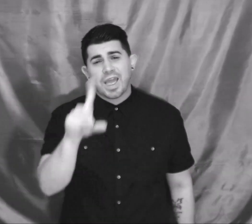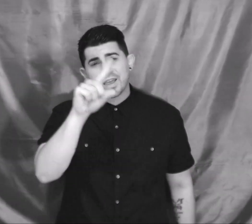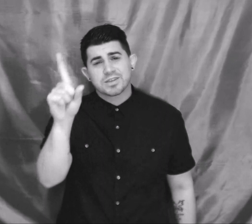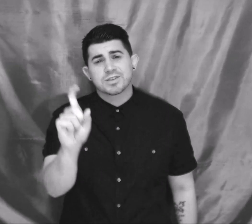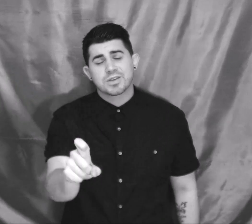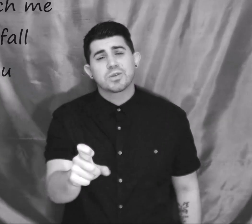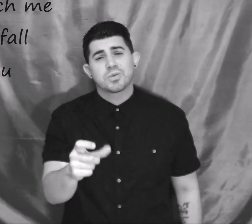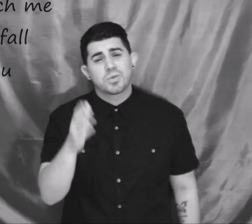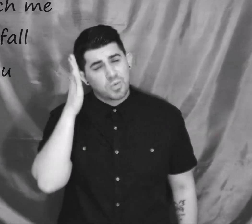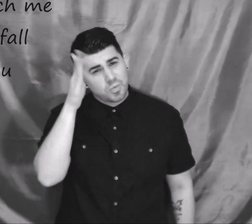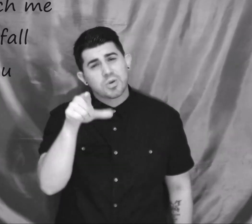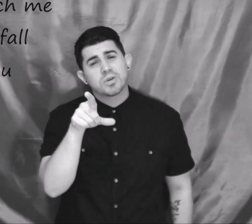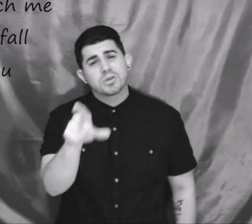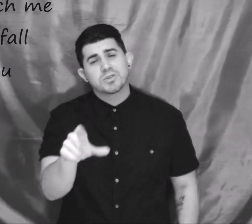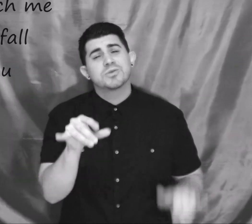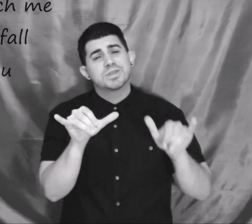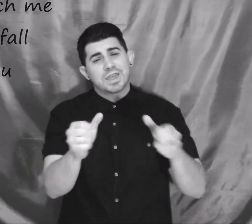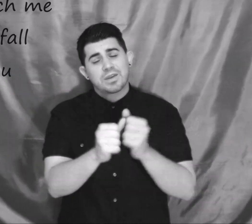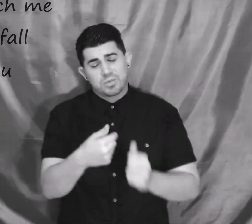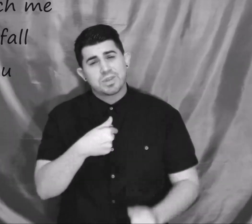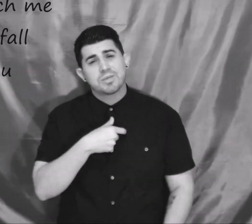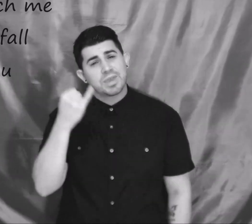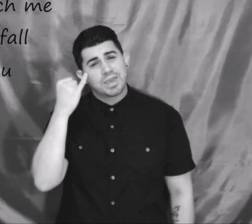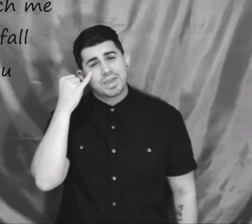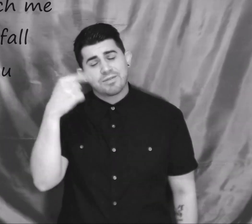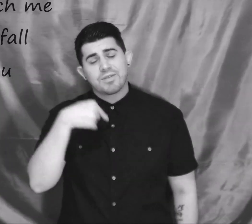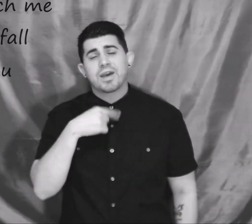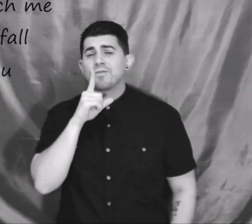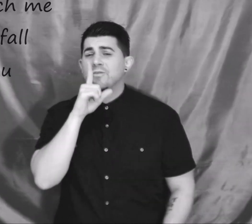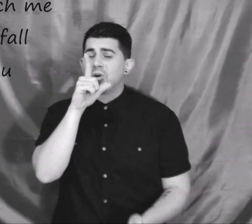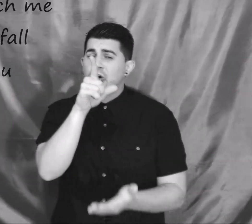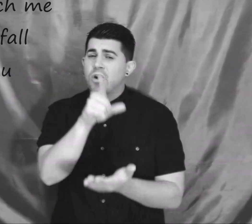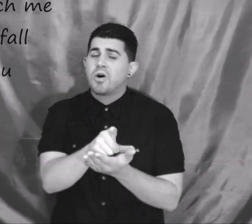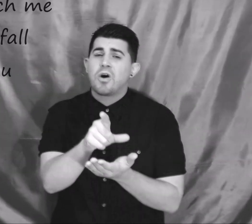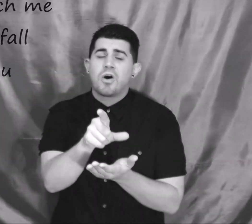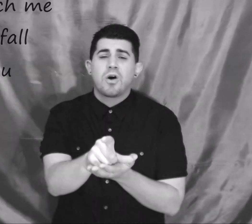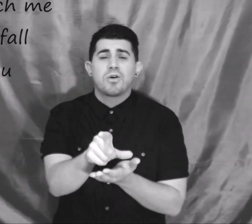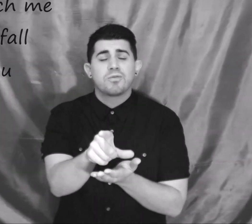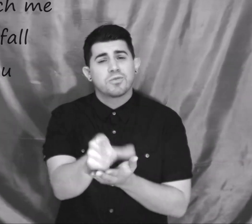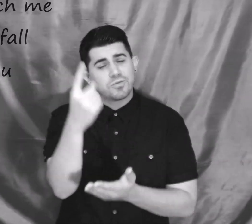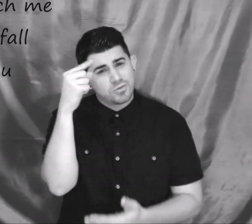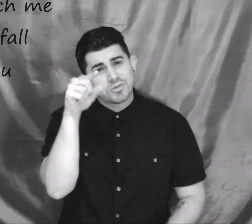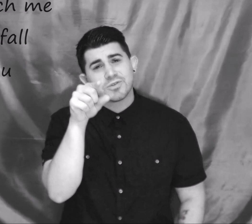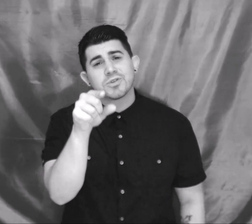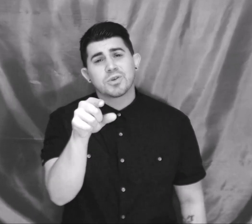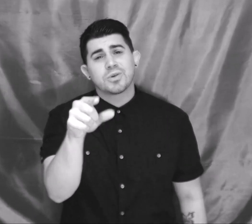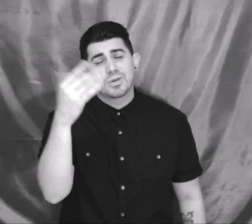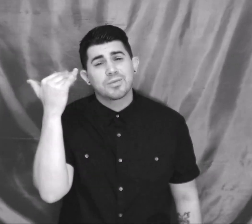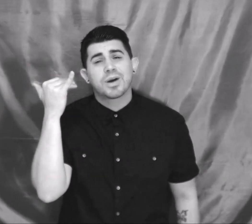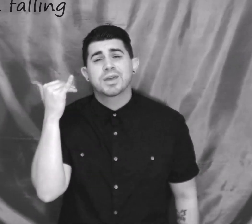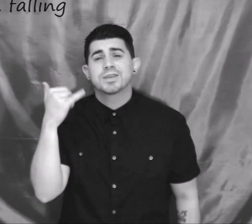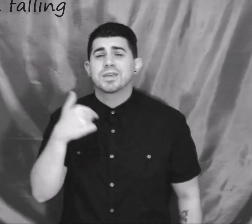If you catch me when I fall for you, 'cause I'm